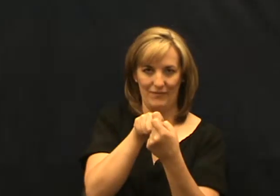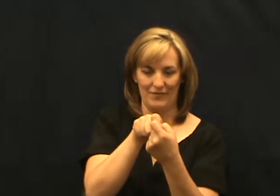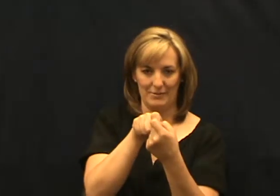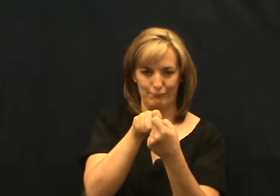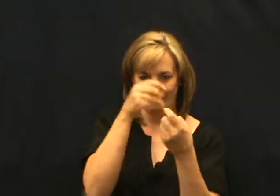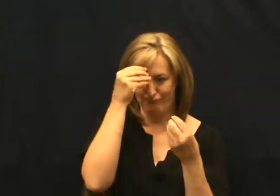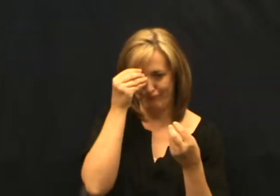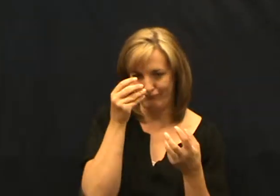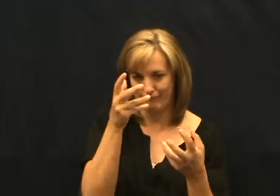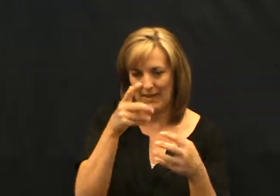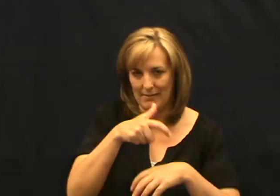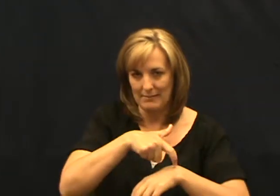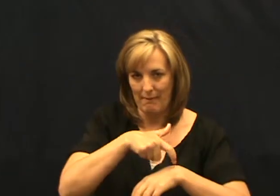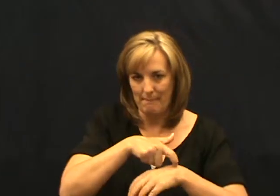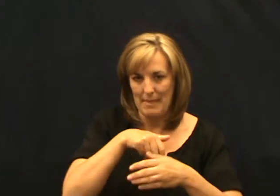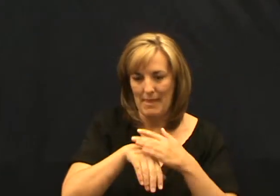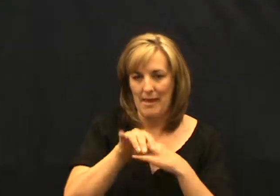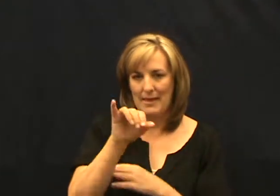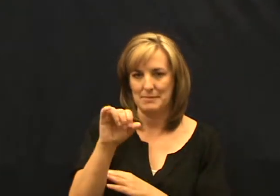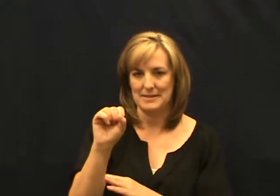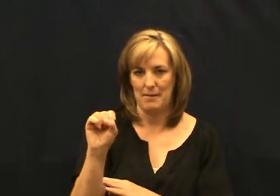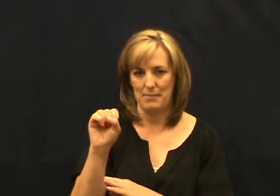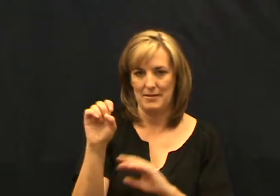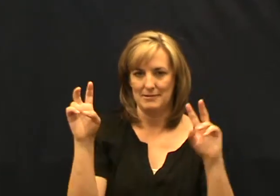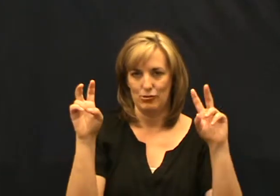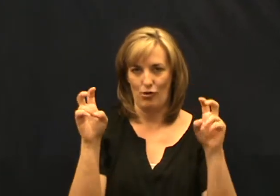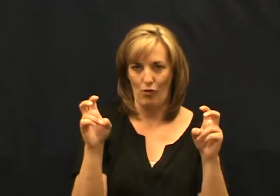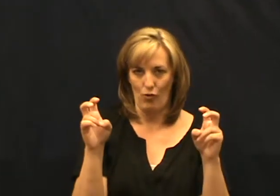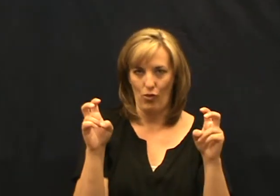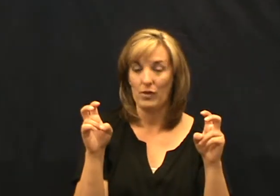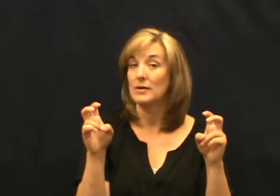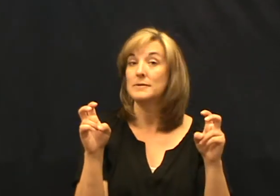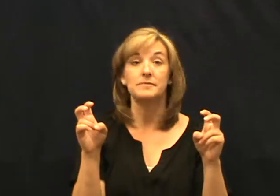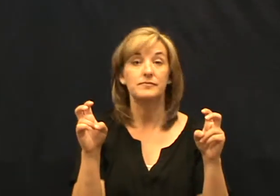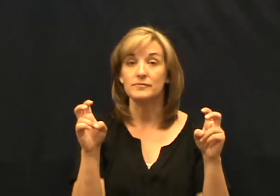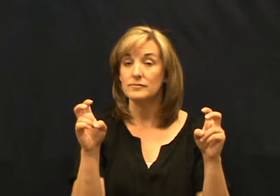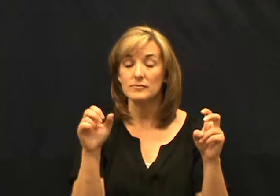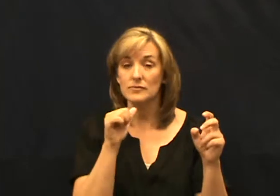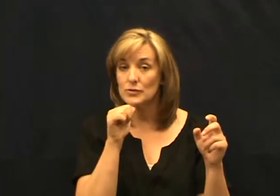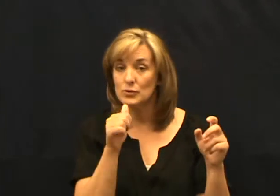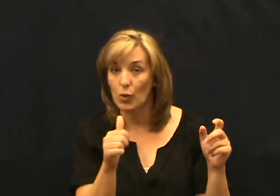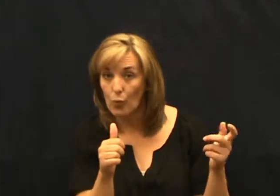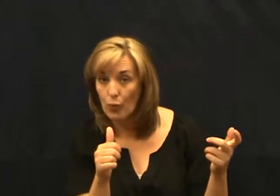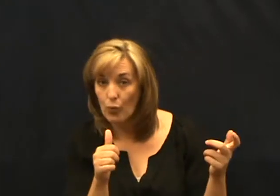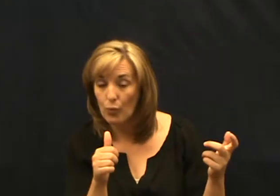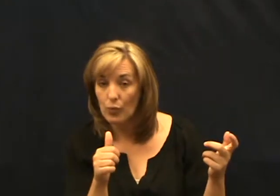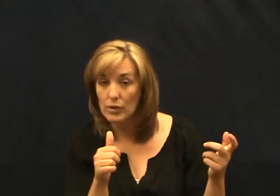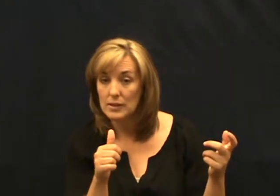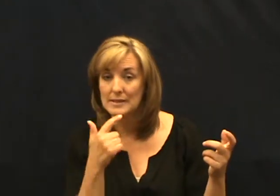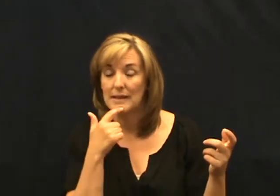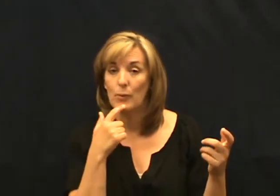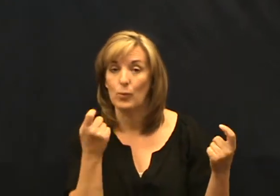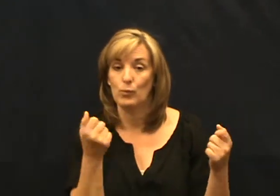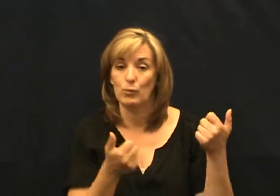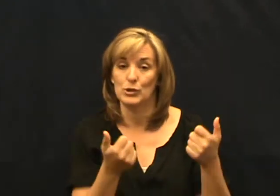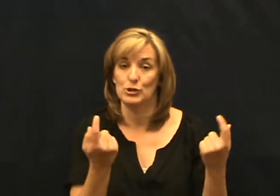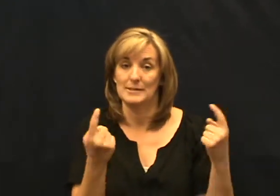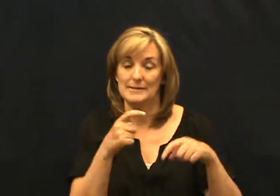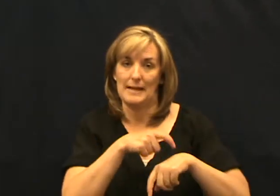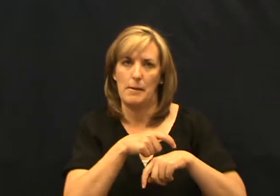statement title area. If you don't designate the period of time, in other words, say it's for the year ended, or the quarter